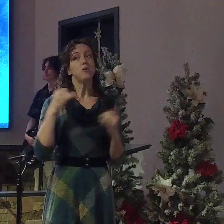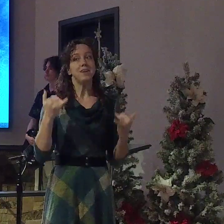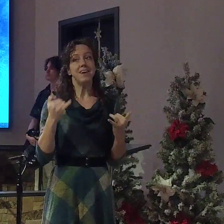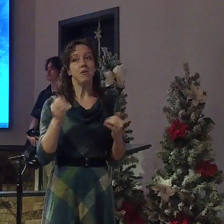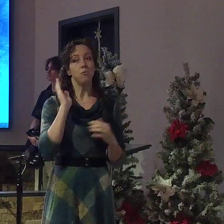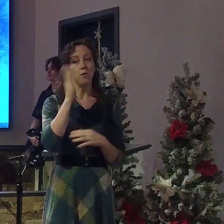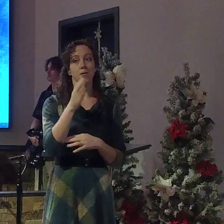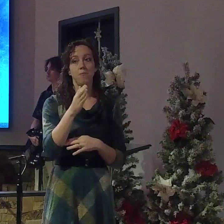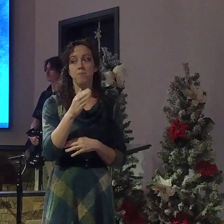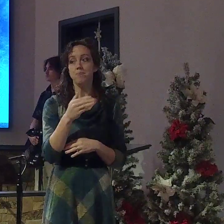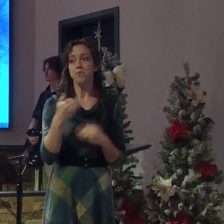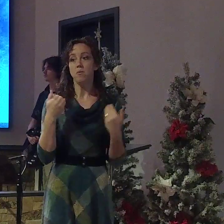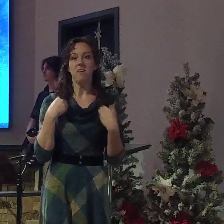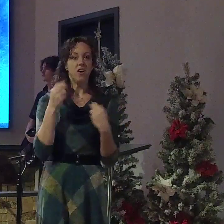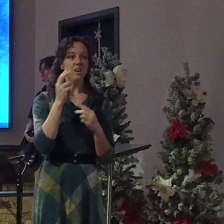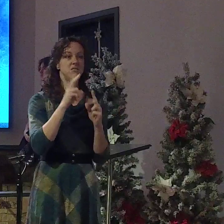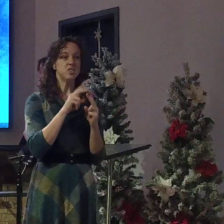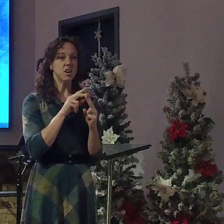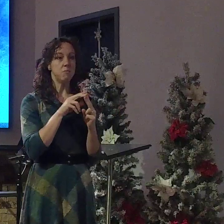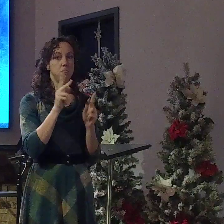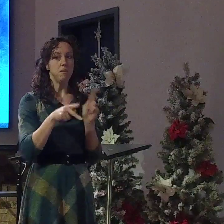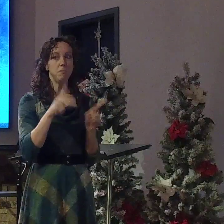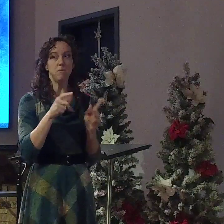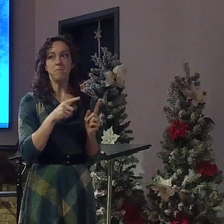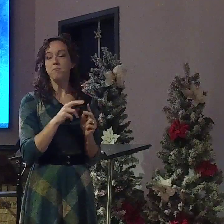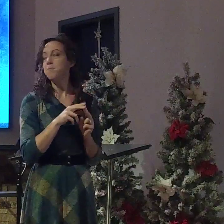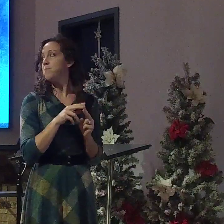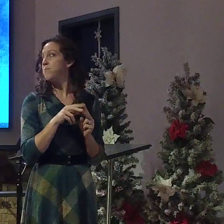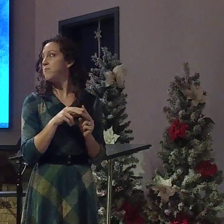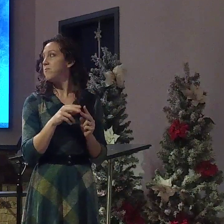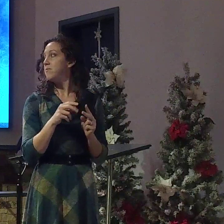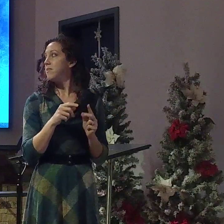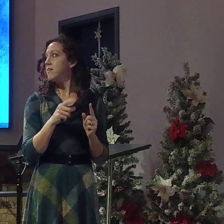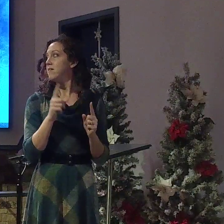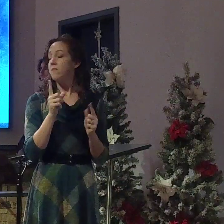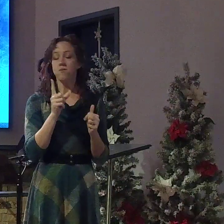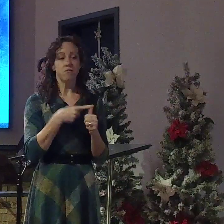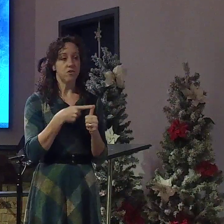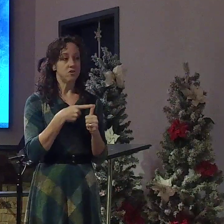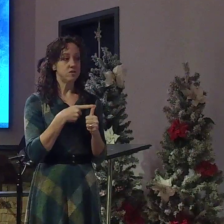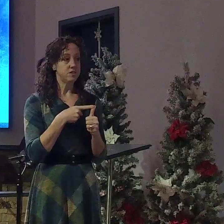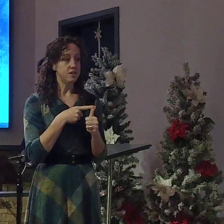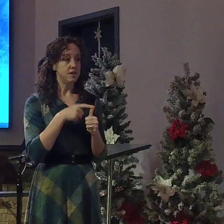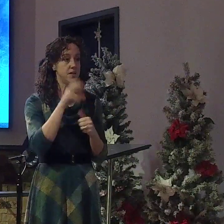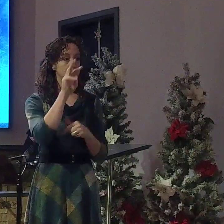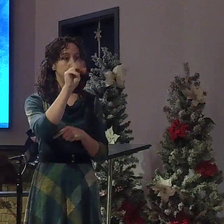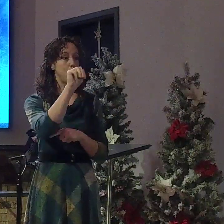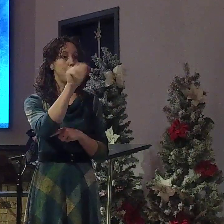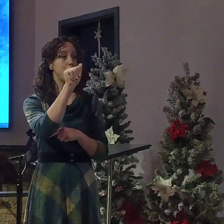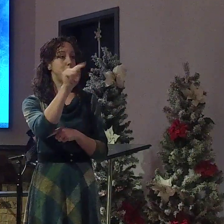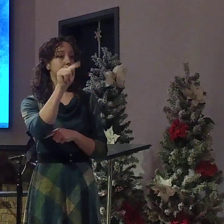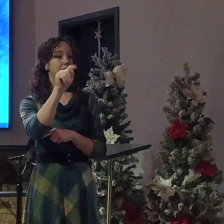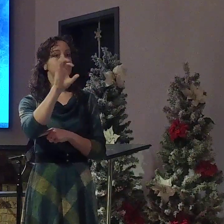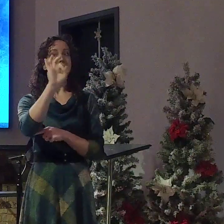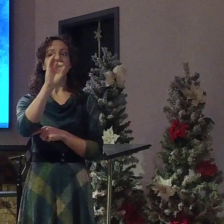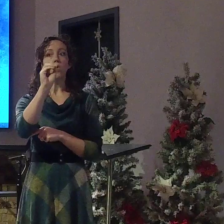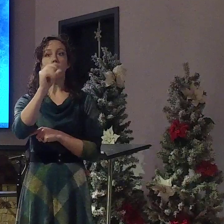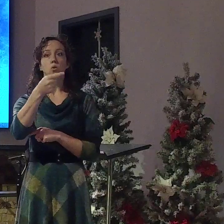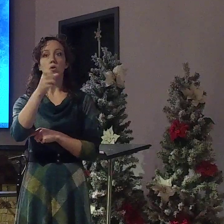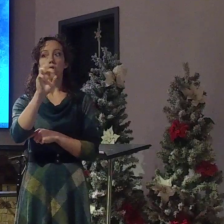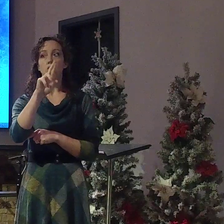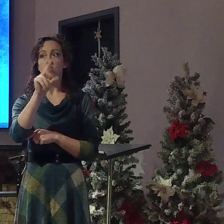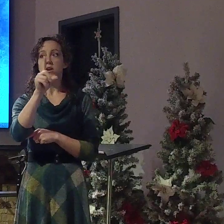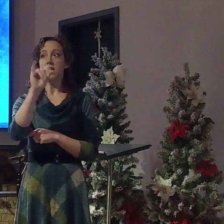a.m., 11 a.m., and 5 p.m. That is a Sunday. So, but Christmas Eve, 9 a.m., 11 a.m., 5